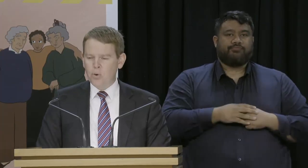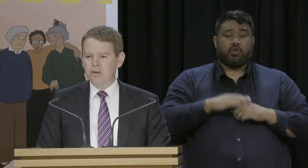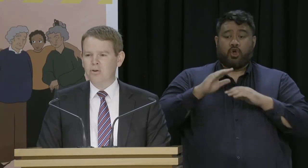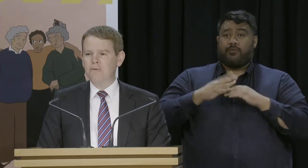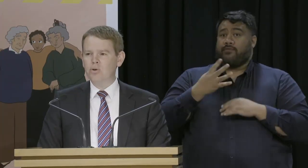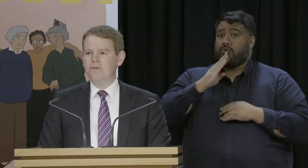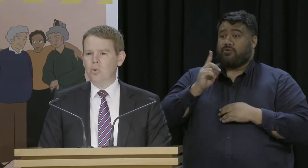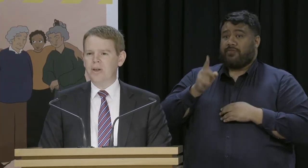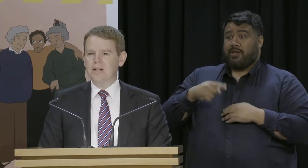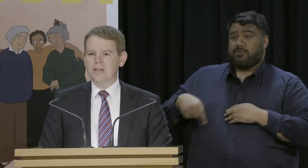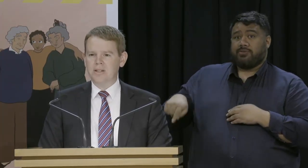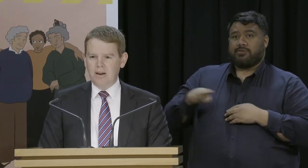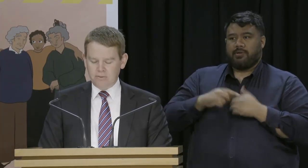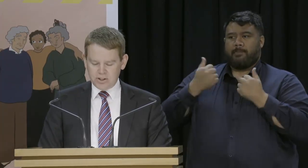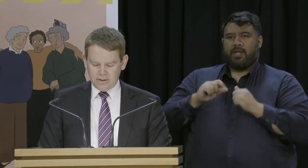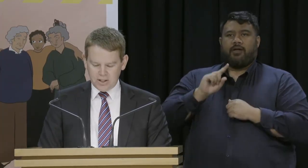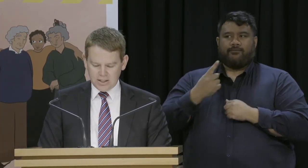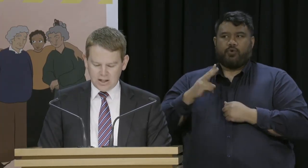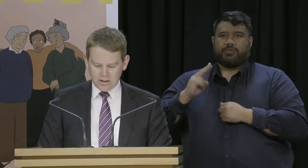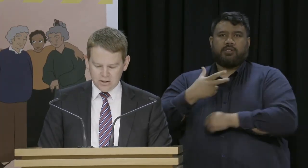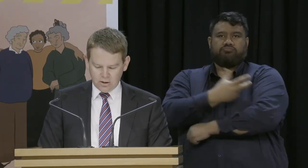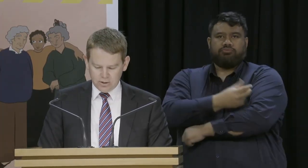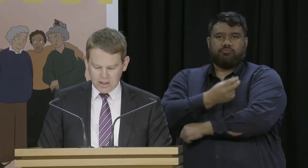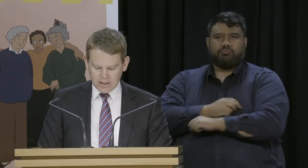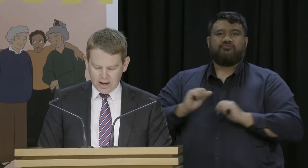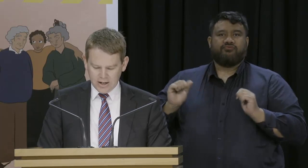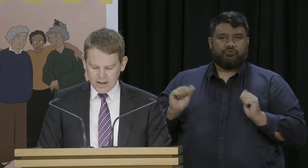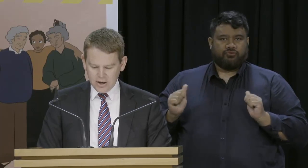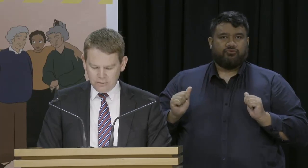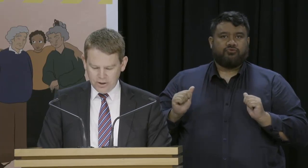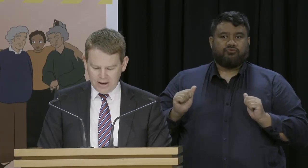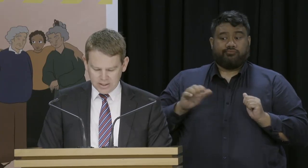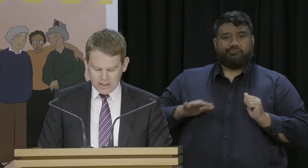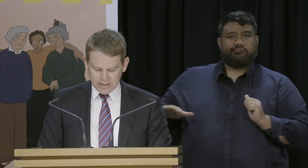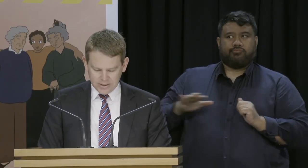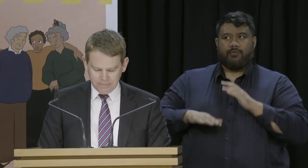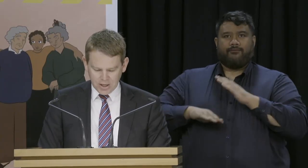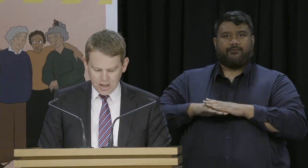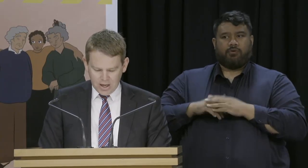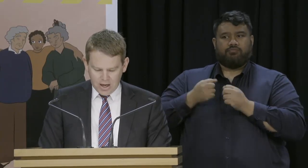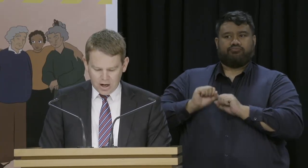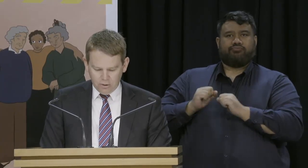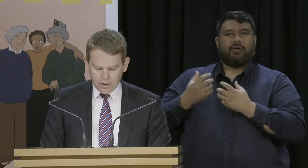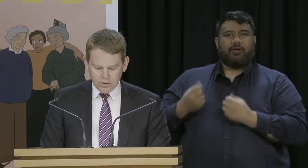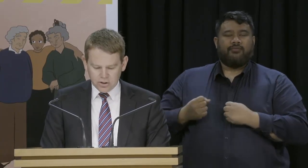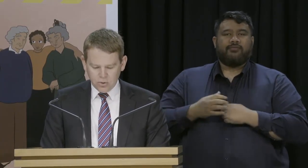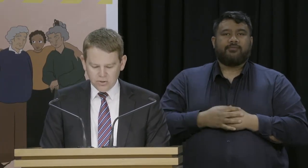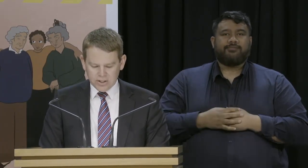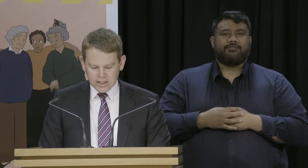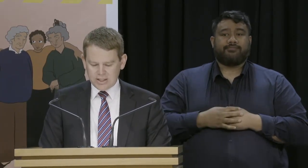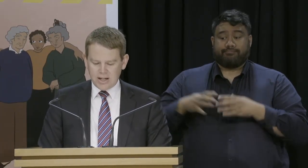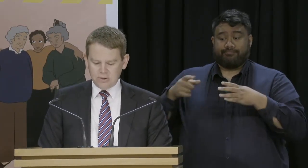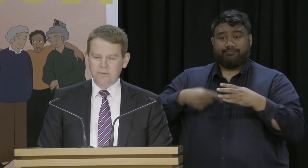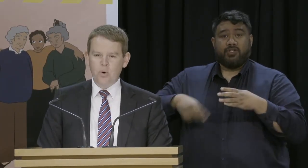than 444,000 have received their second dose, meaning they are fully vaccinated. Of those,